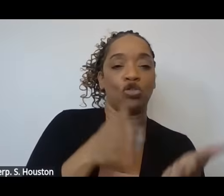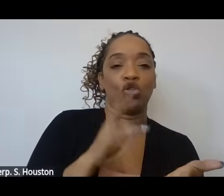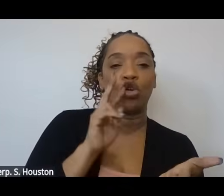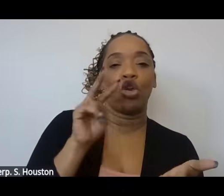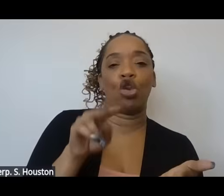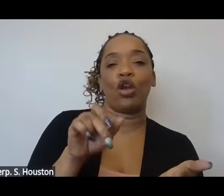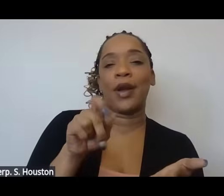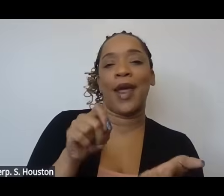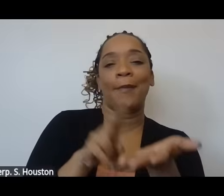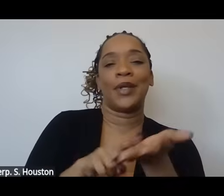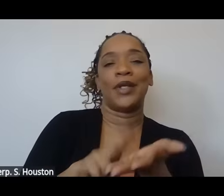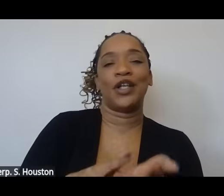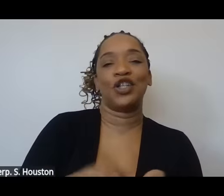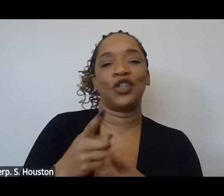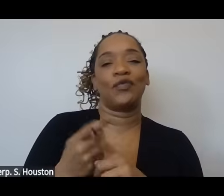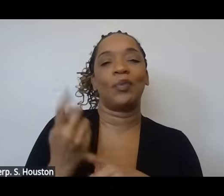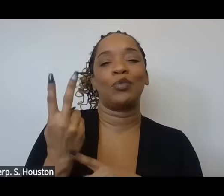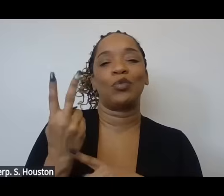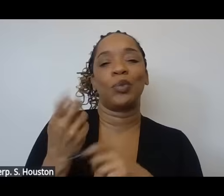case we were talking about a minute ago.